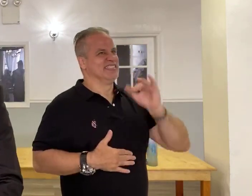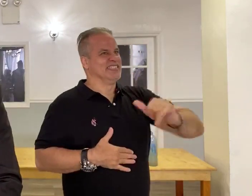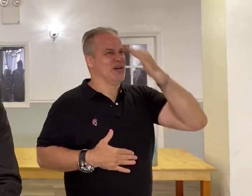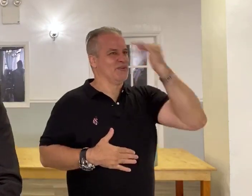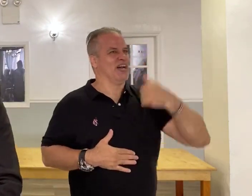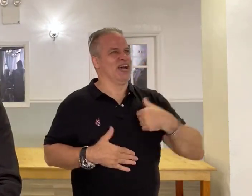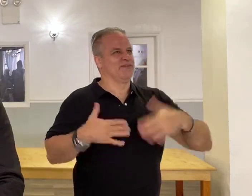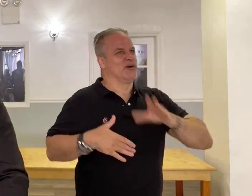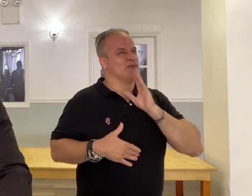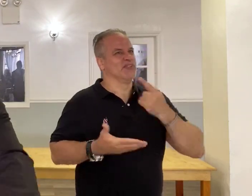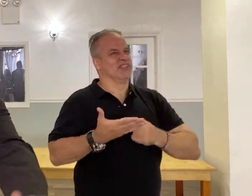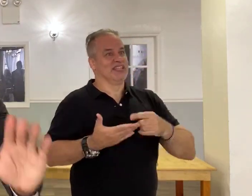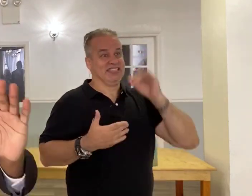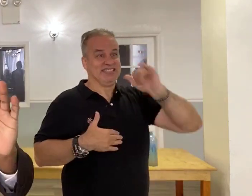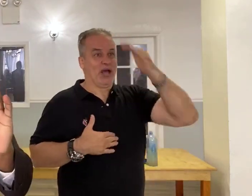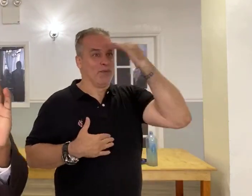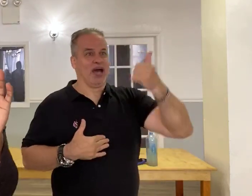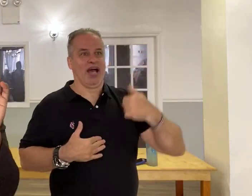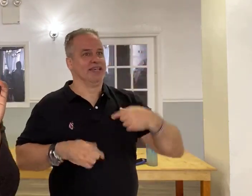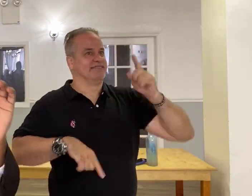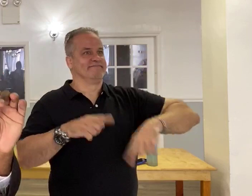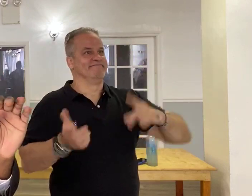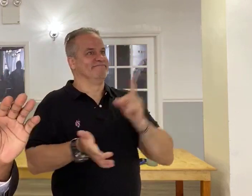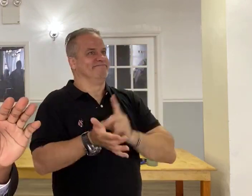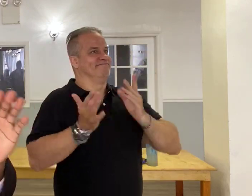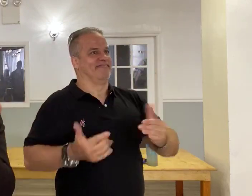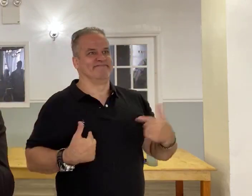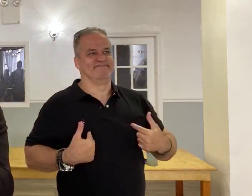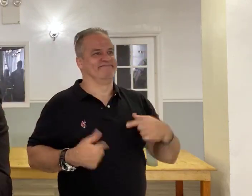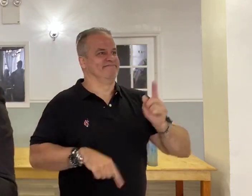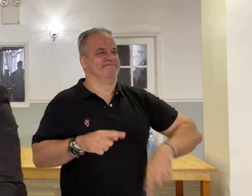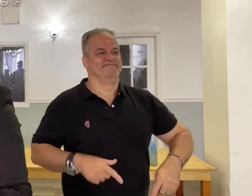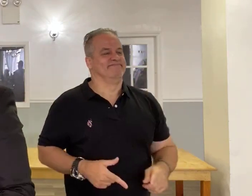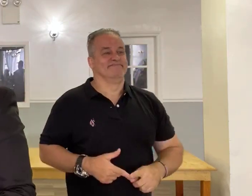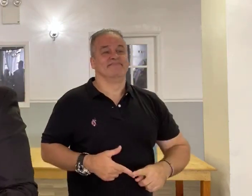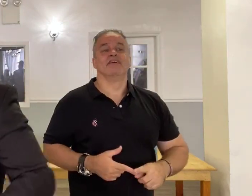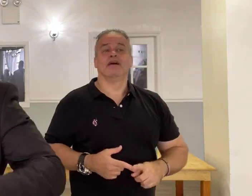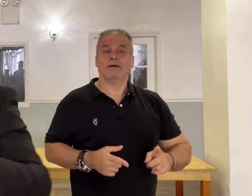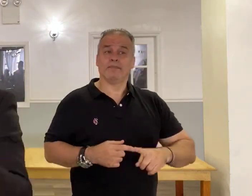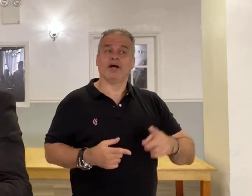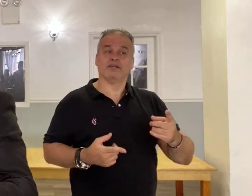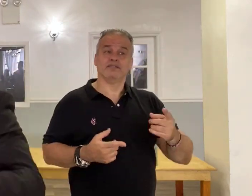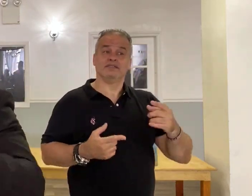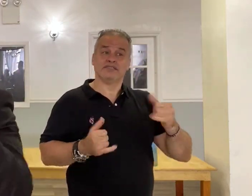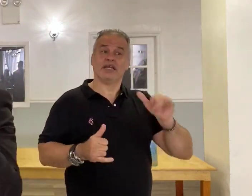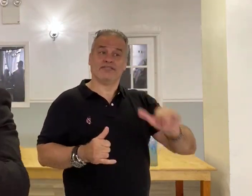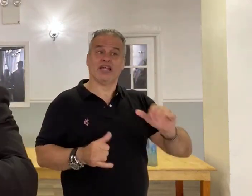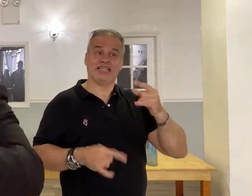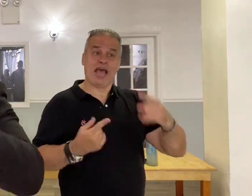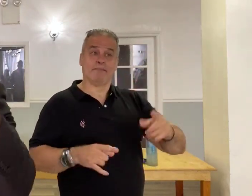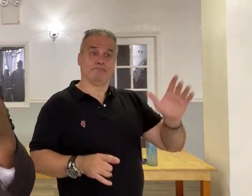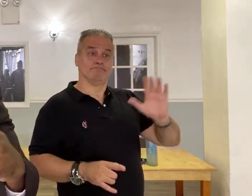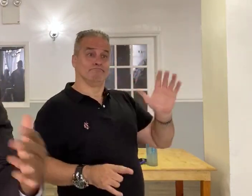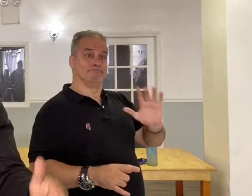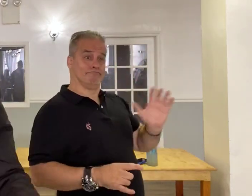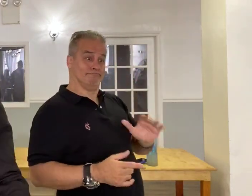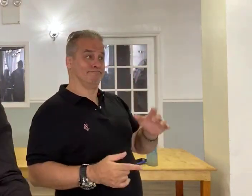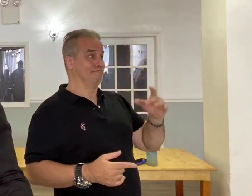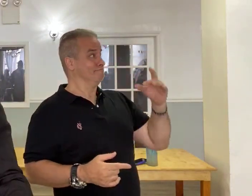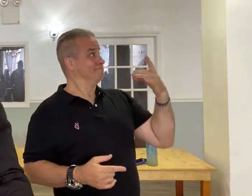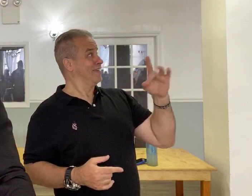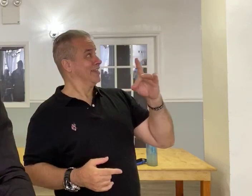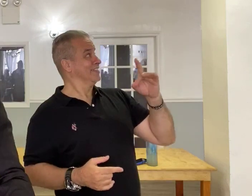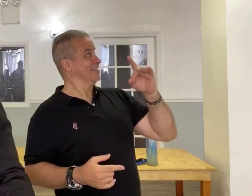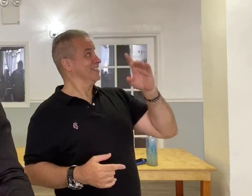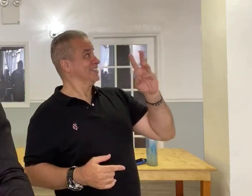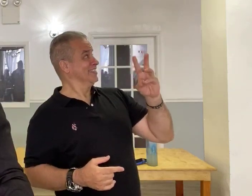All right? All right, so if an amputation was done properly, the chances of a soldier surviving